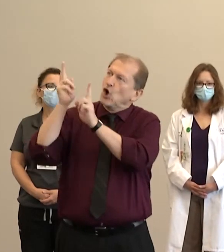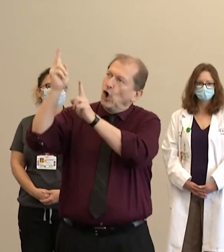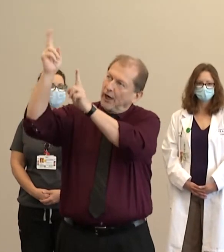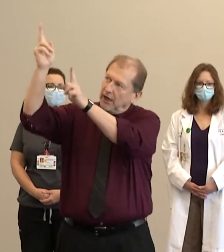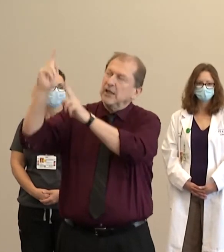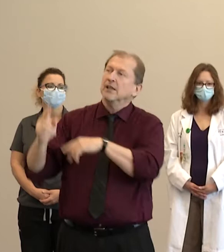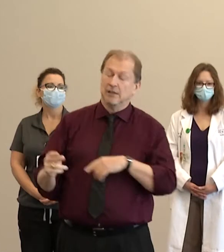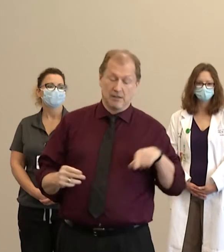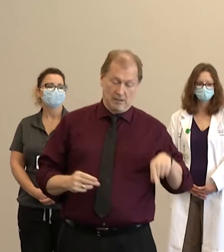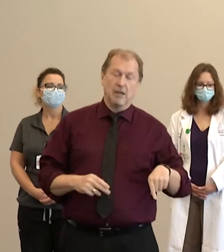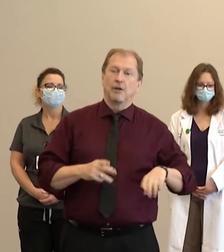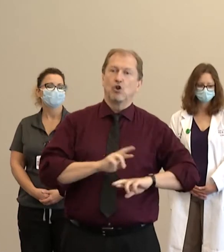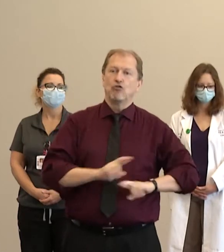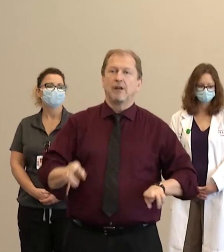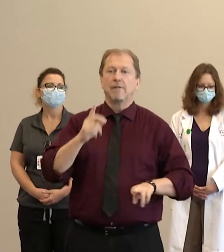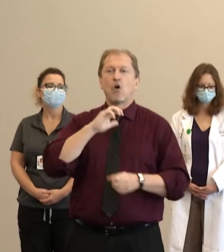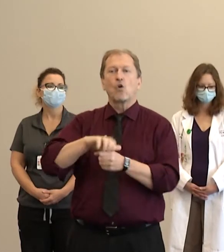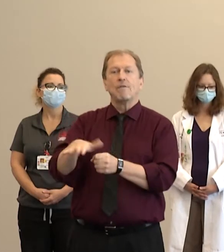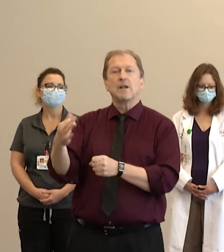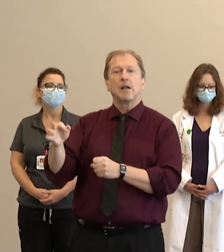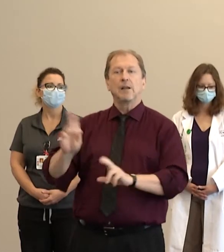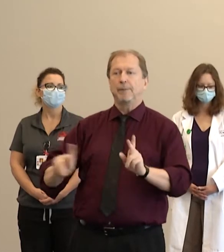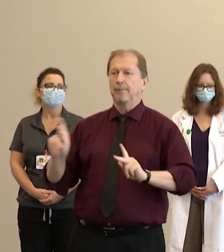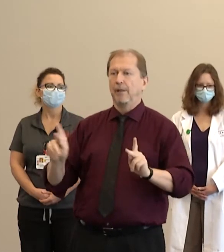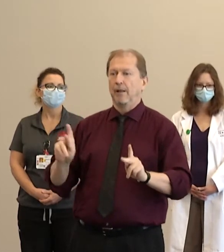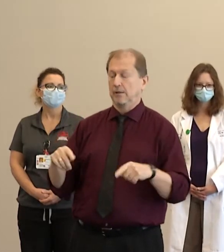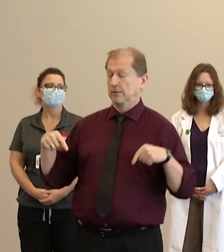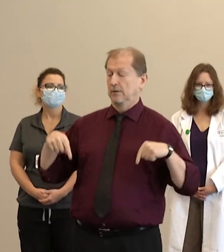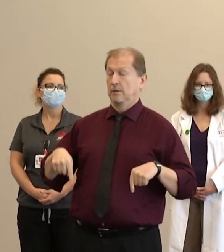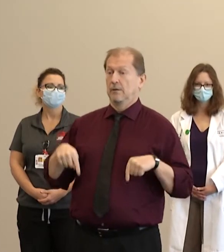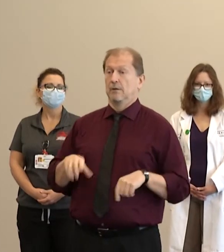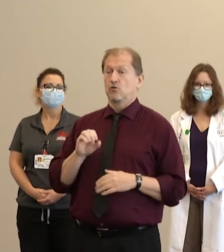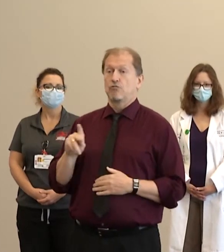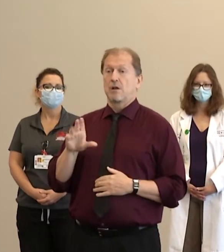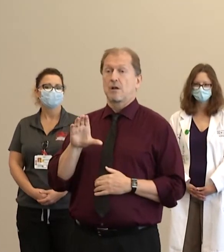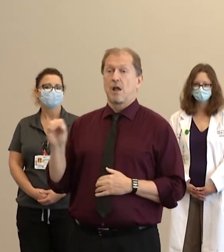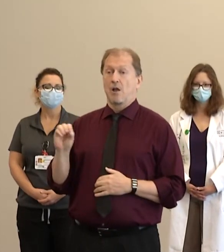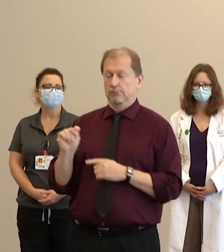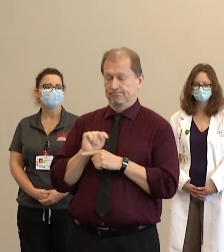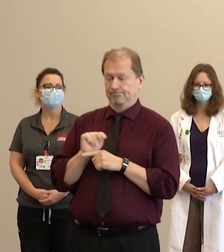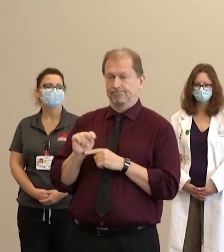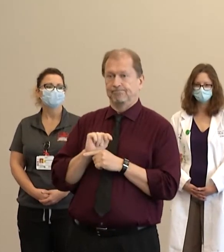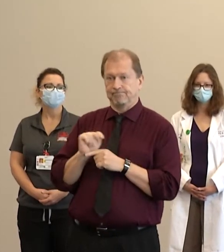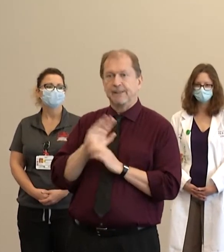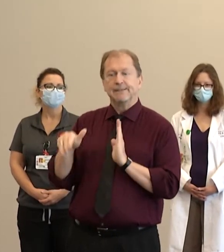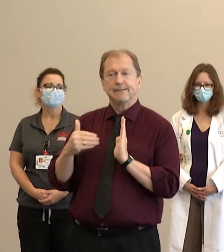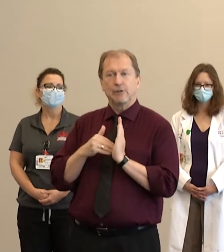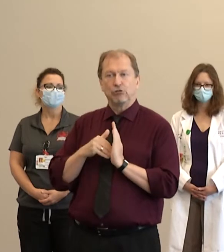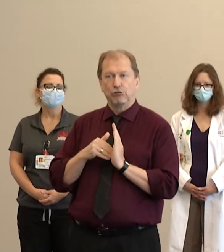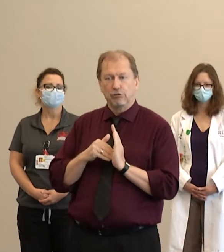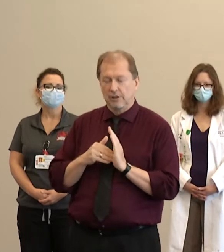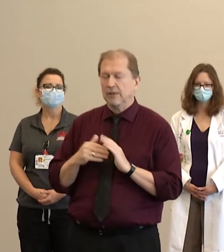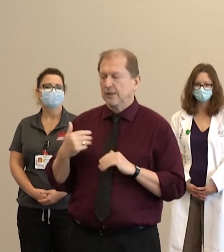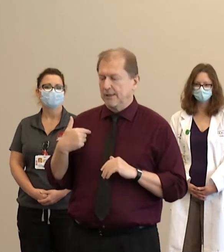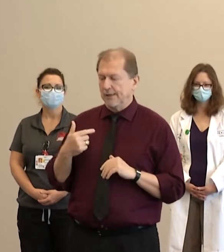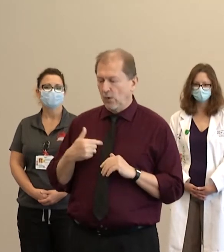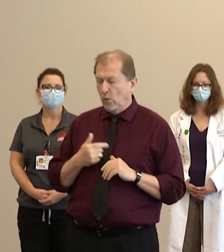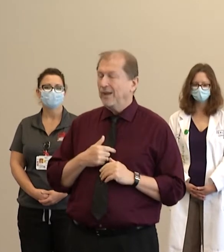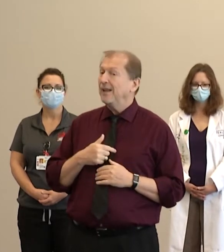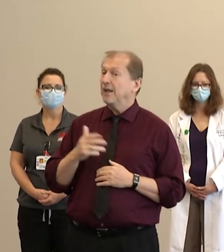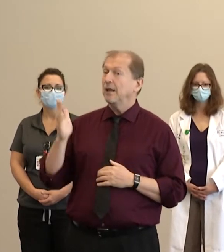worldwide. Our simulation center at Cook County Health has had to retool how it will train our